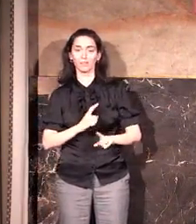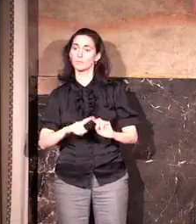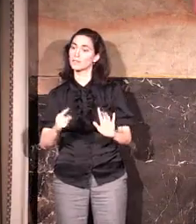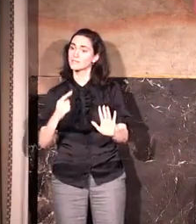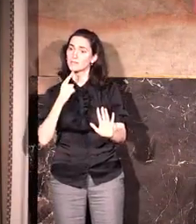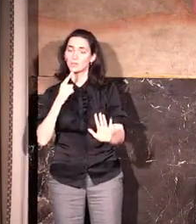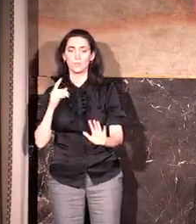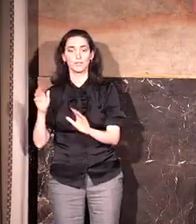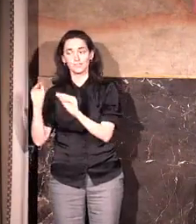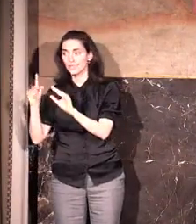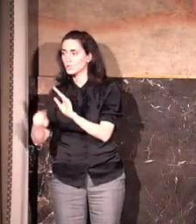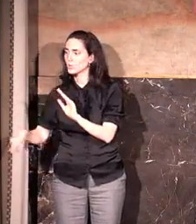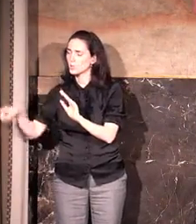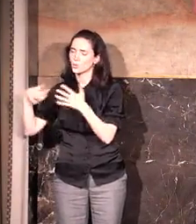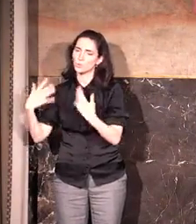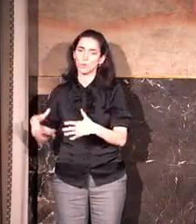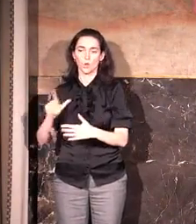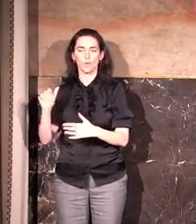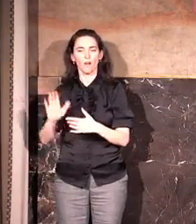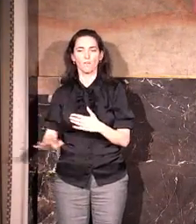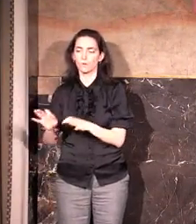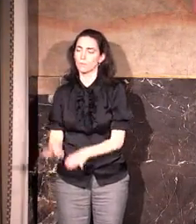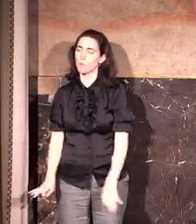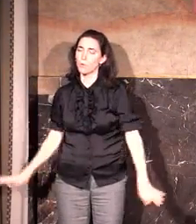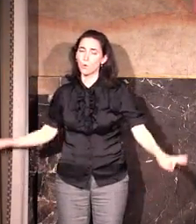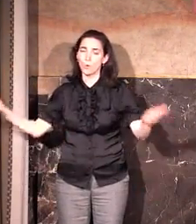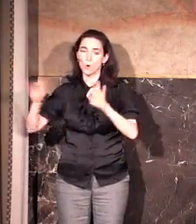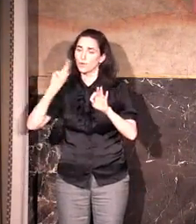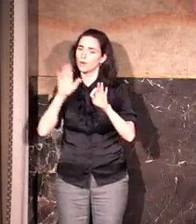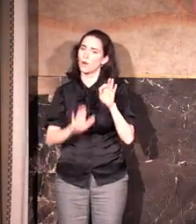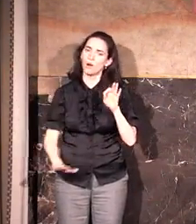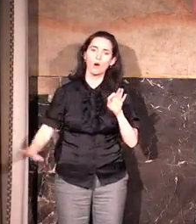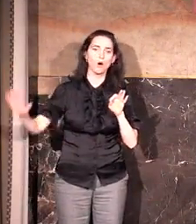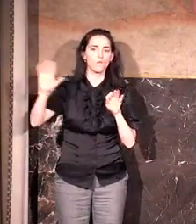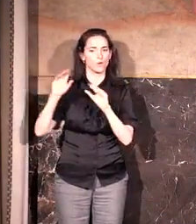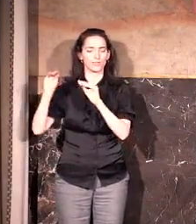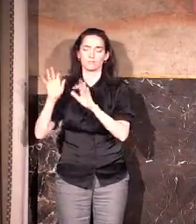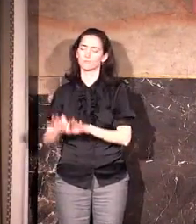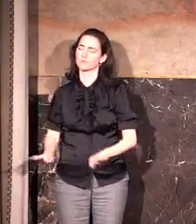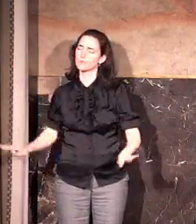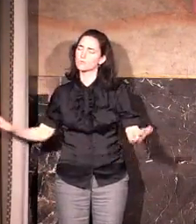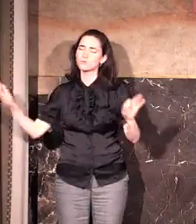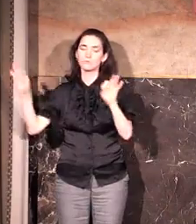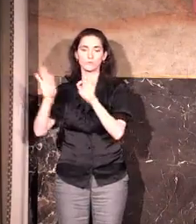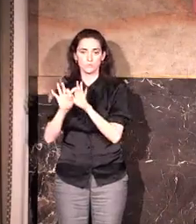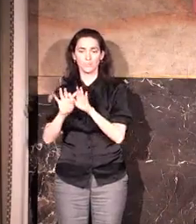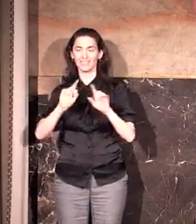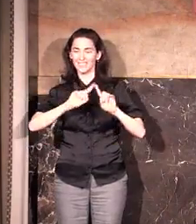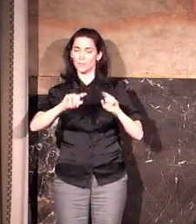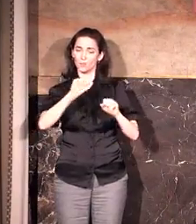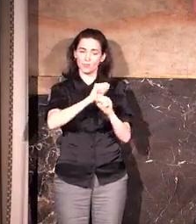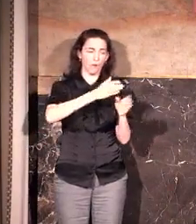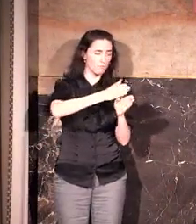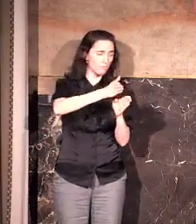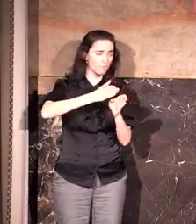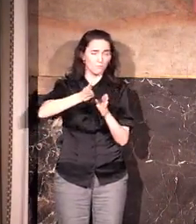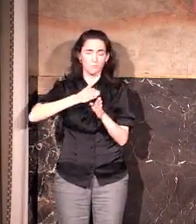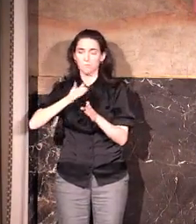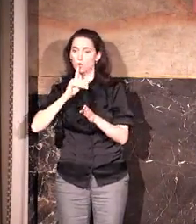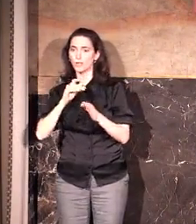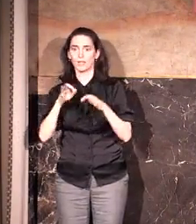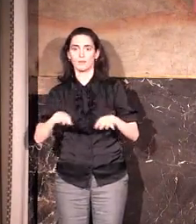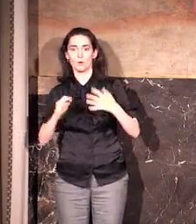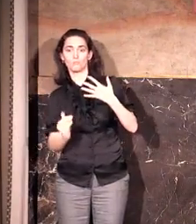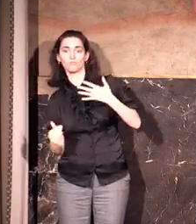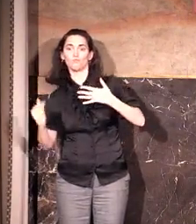are incredibly important here in Louisiana and everywhere, and it's one of the most important professions there is, and so we